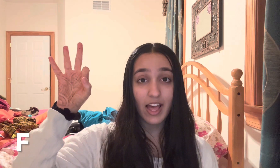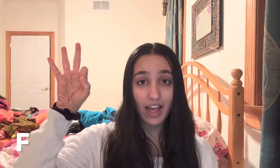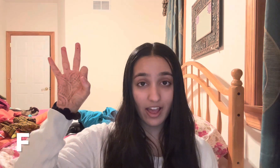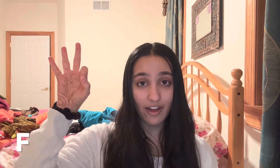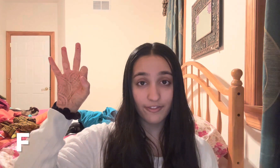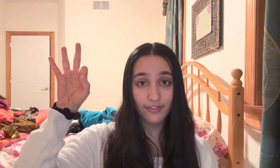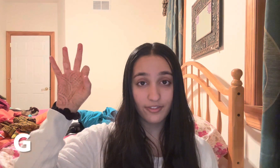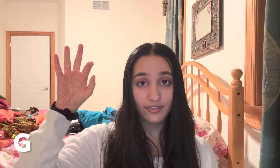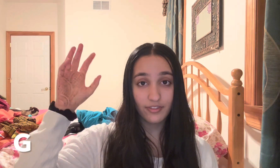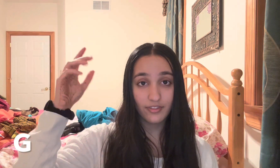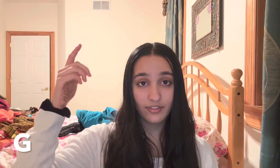F,